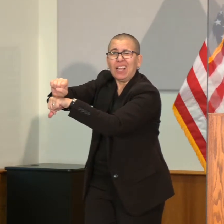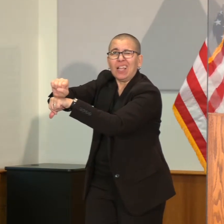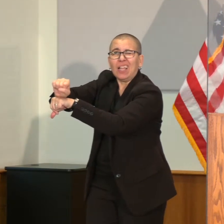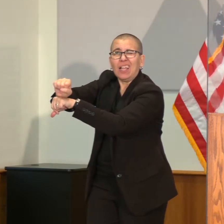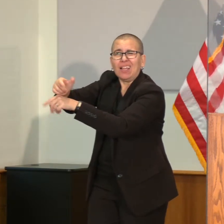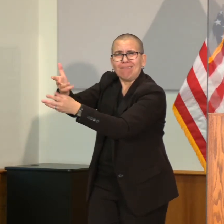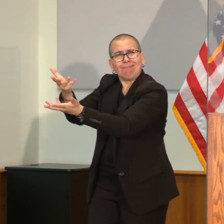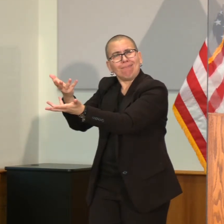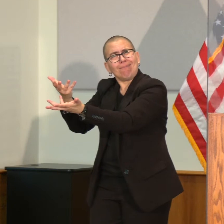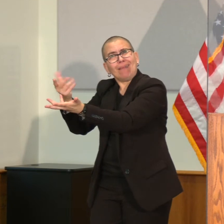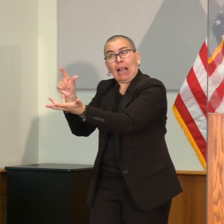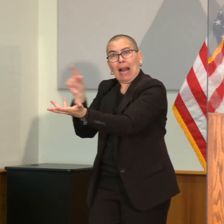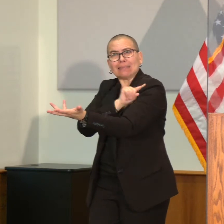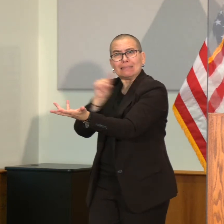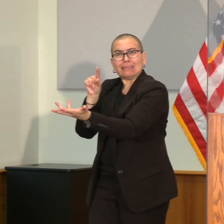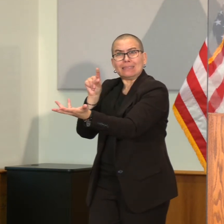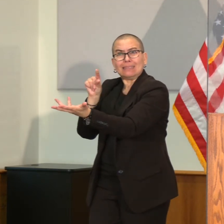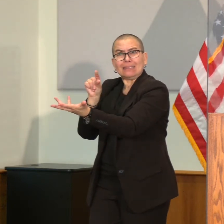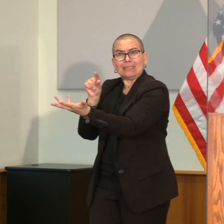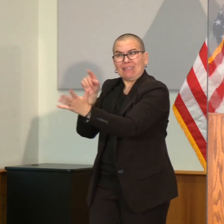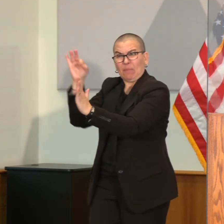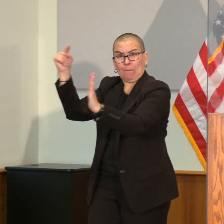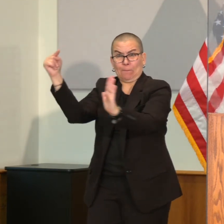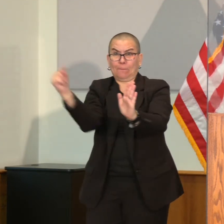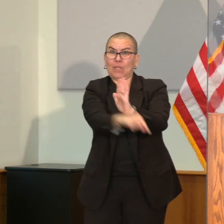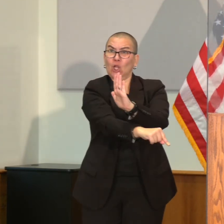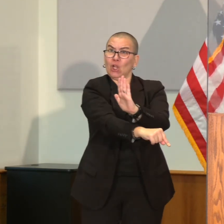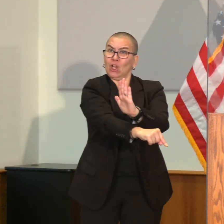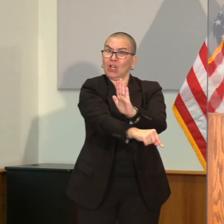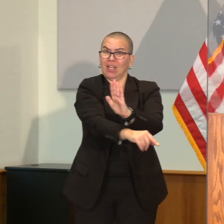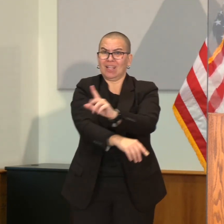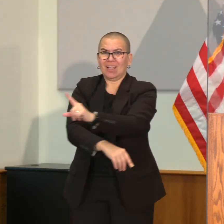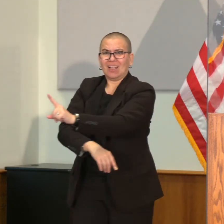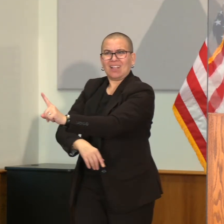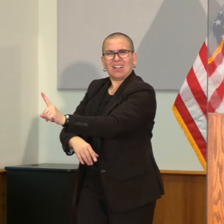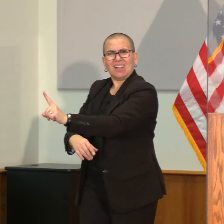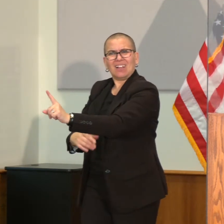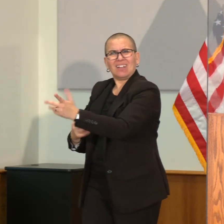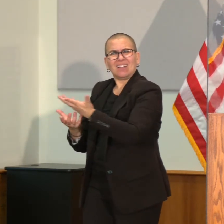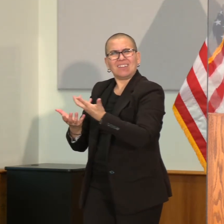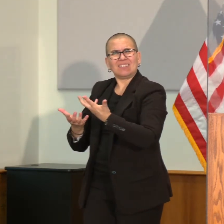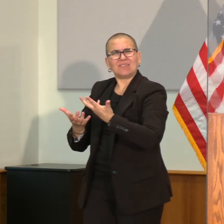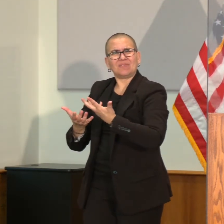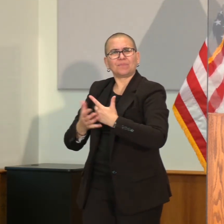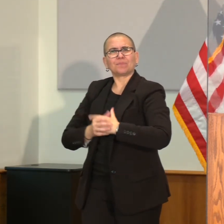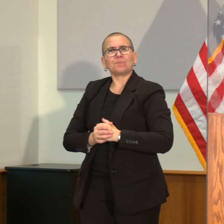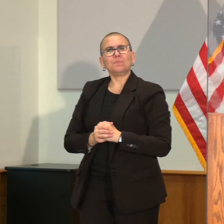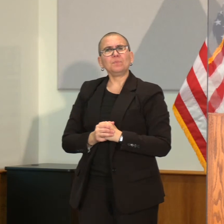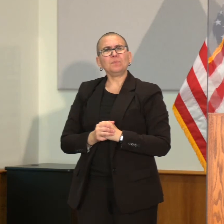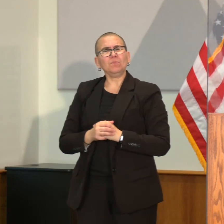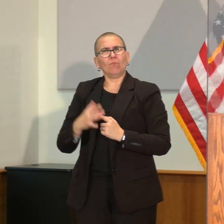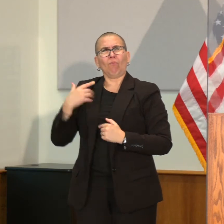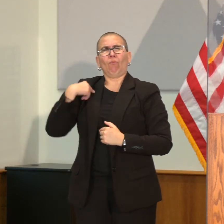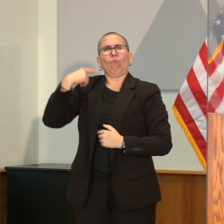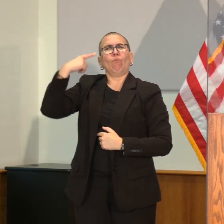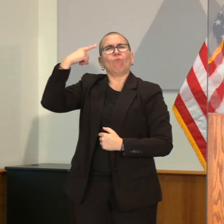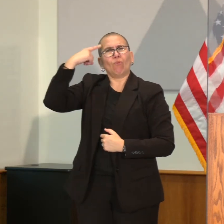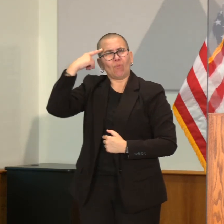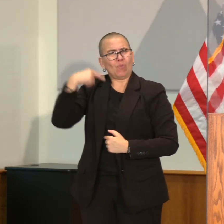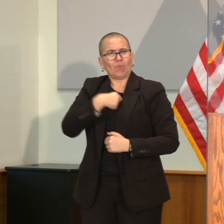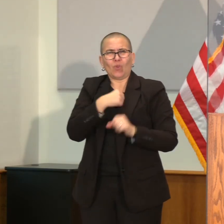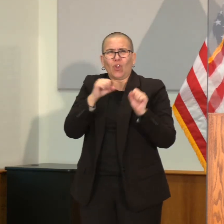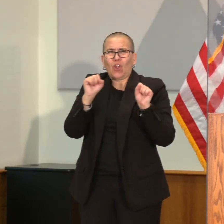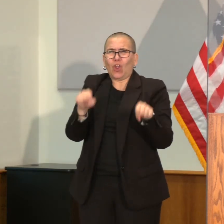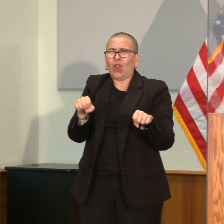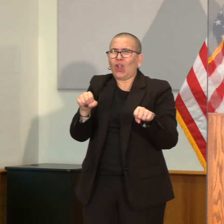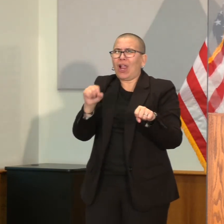murder, of second-degree murder, also did real estate on the side. And he said, I just can't help but think that if we could have used a proper process or a